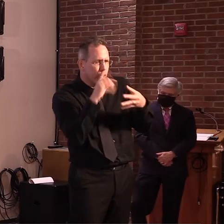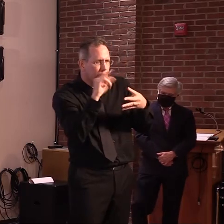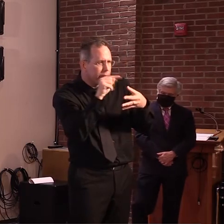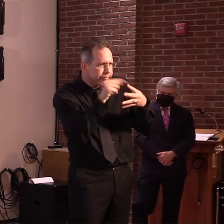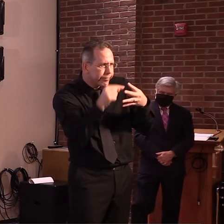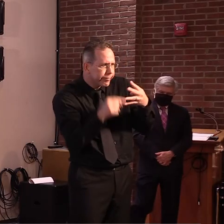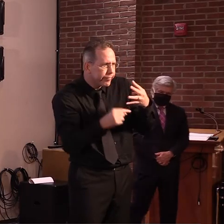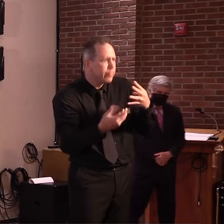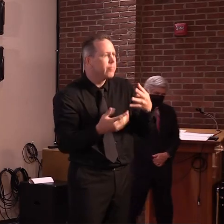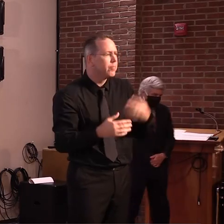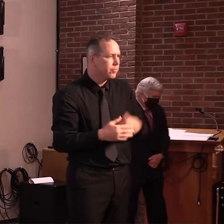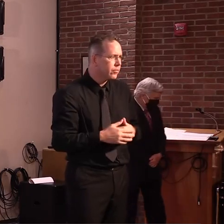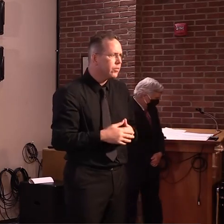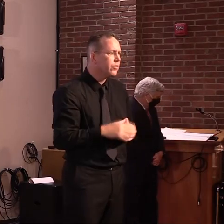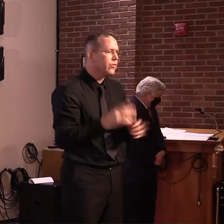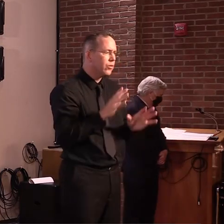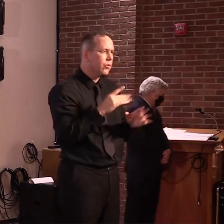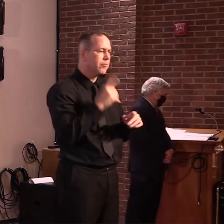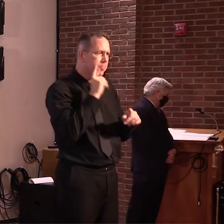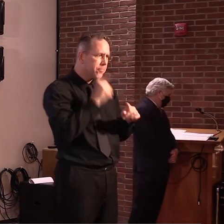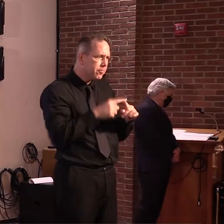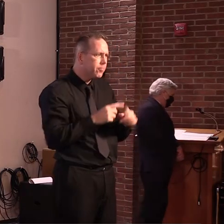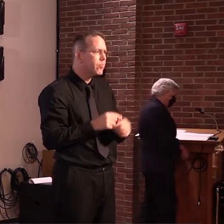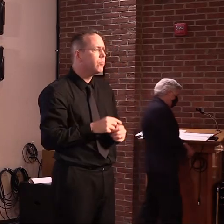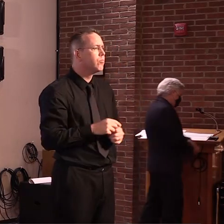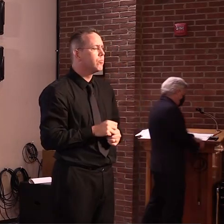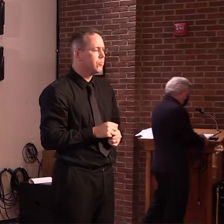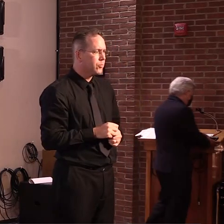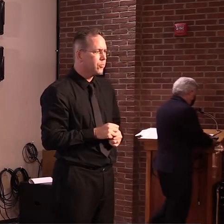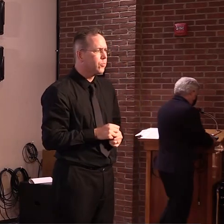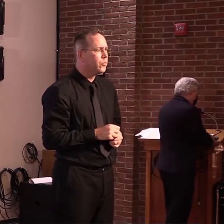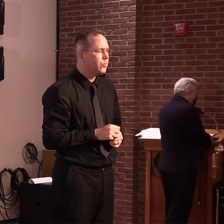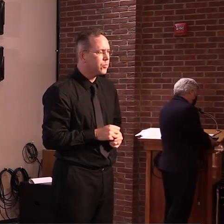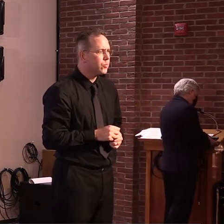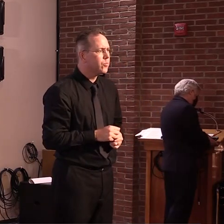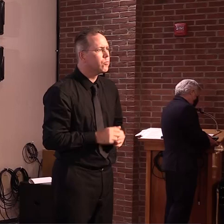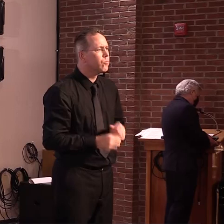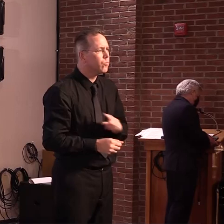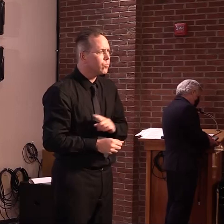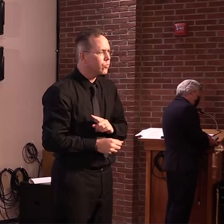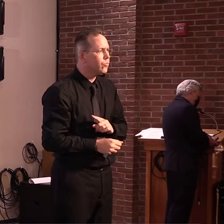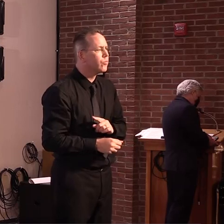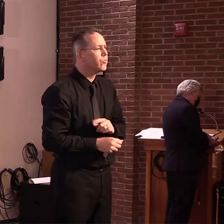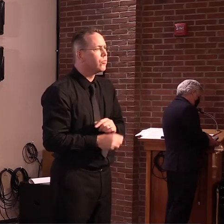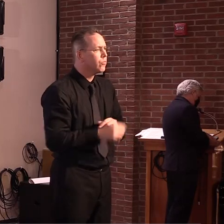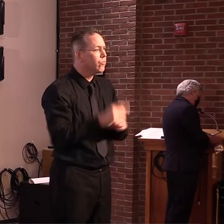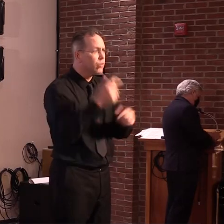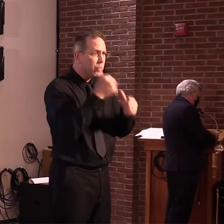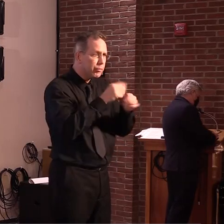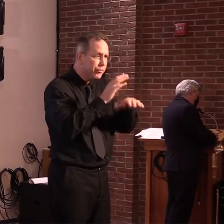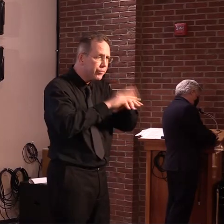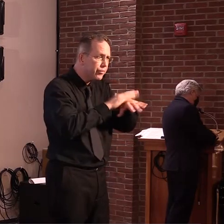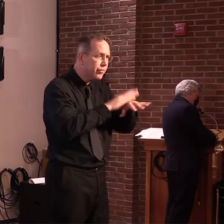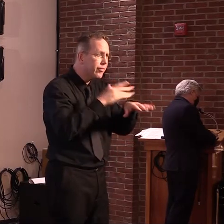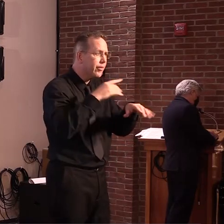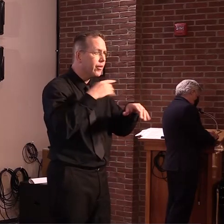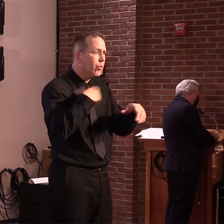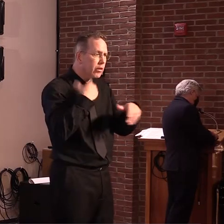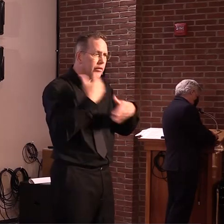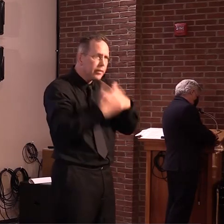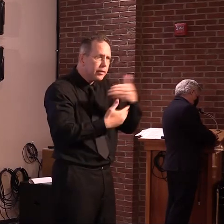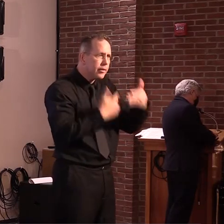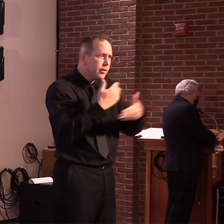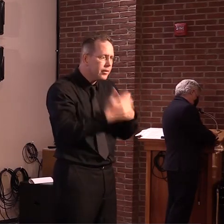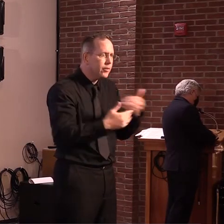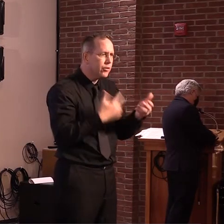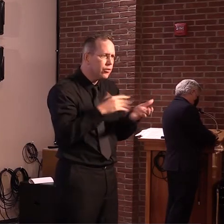comfortable. And you have to remember that we have developed the ability to be comfortable